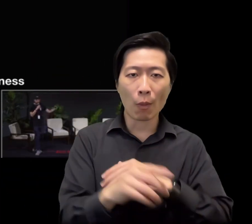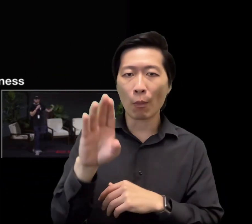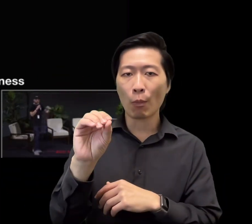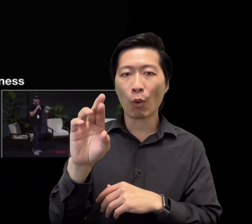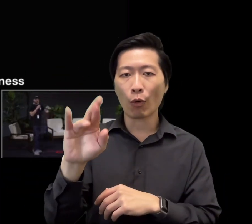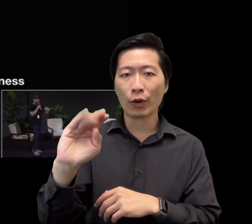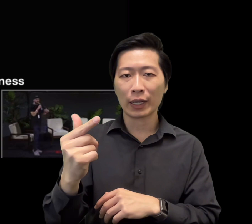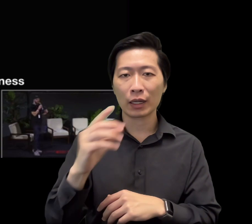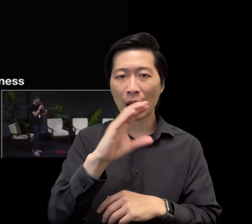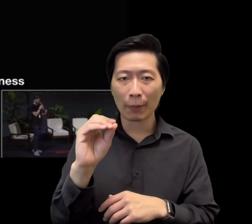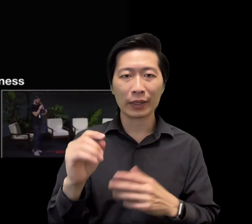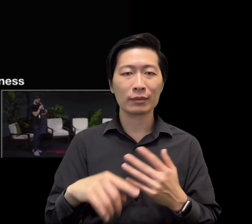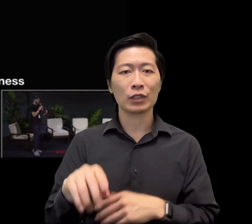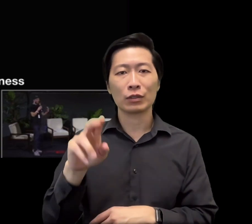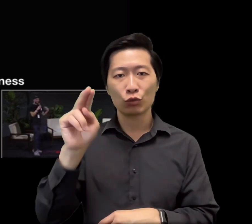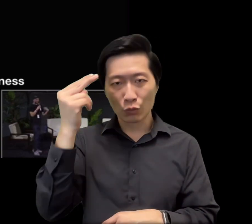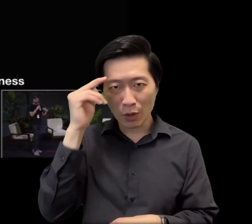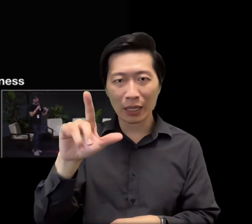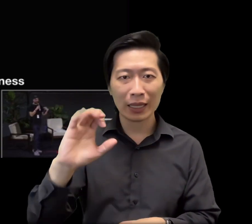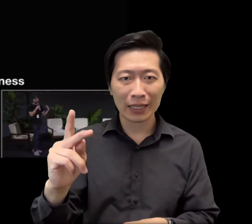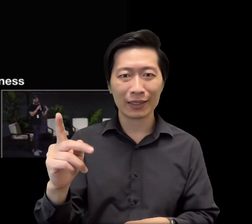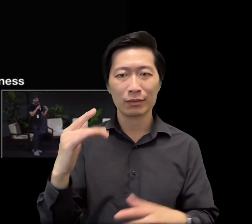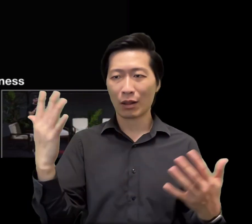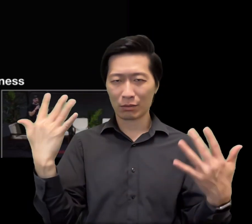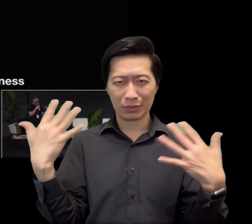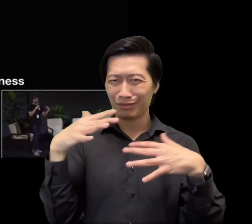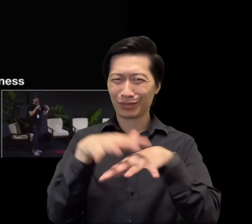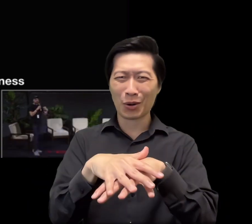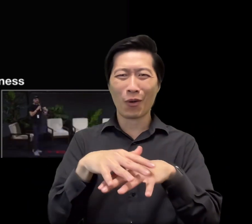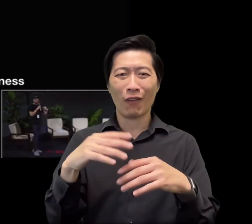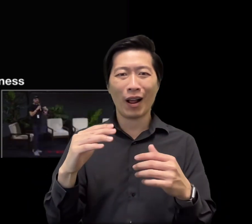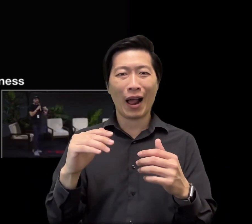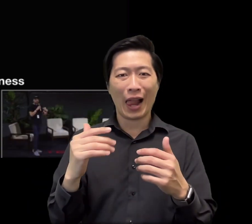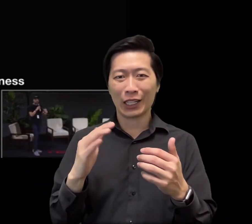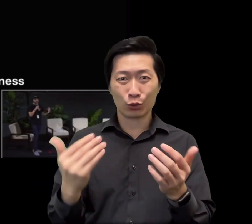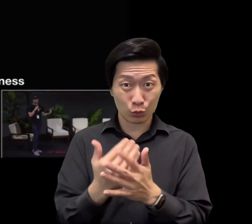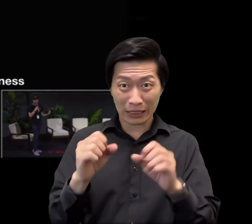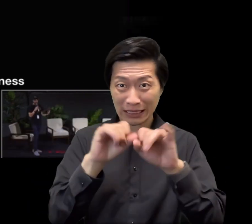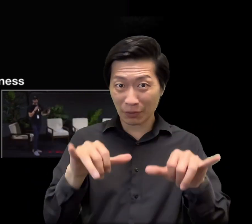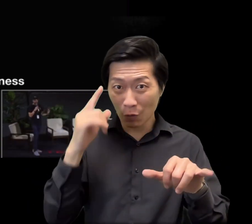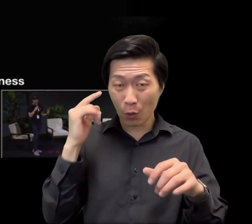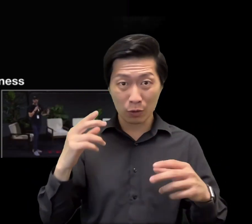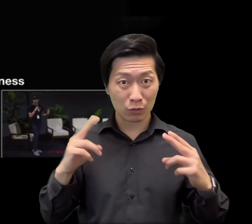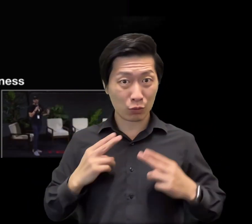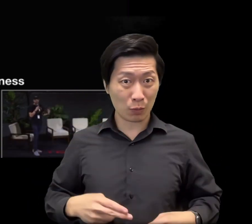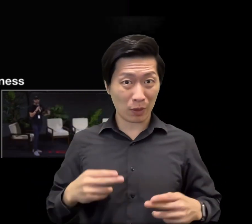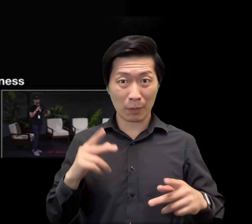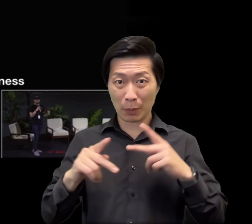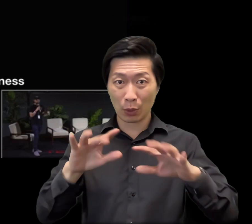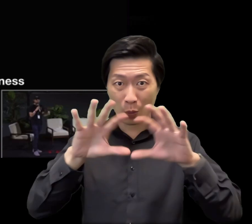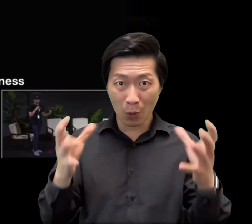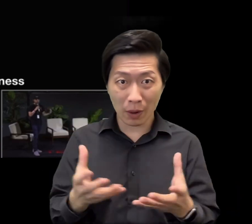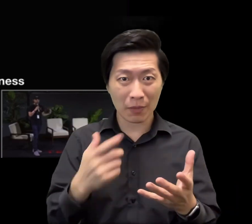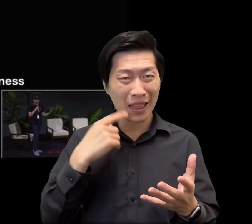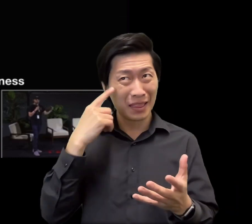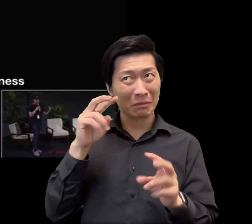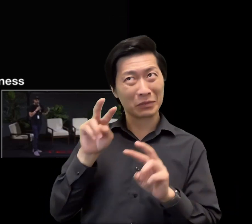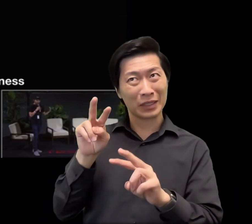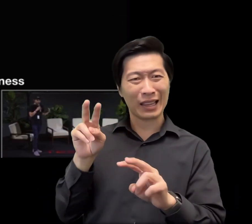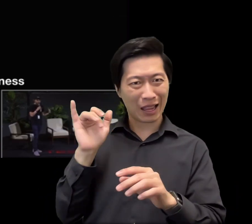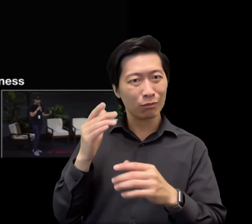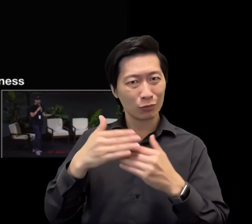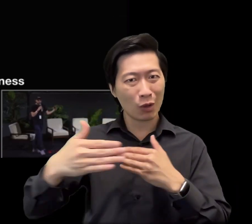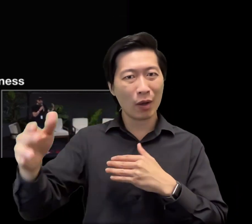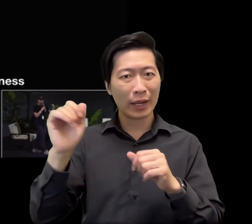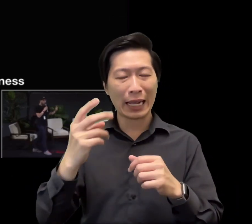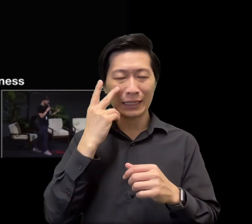they're converging. And I know that sounds crazy to create like a new system for humanity, but that is really what's happening in the long run. So I see all of these